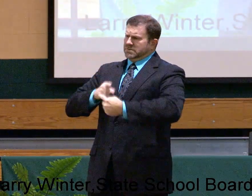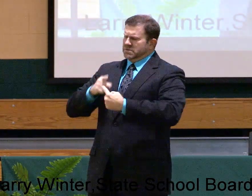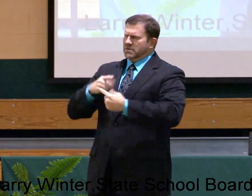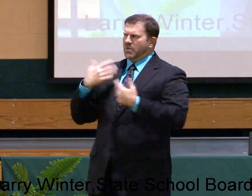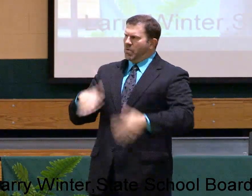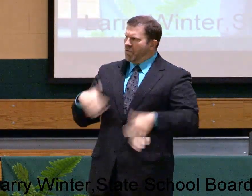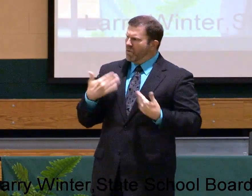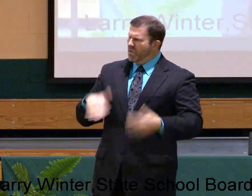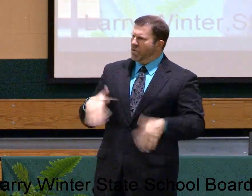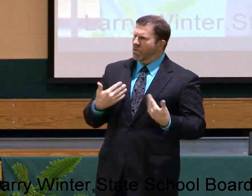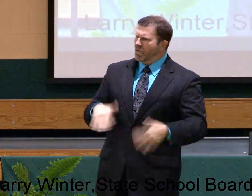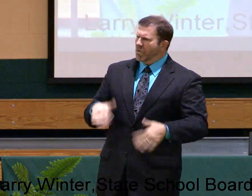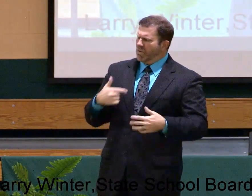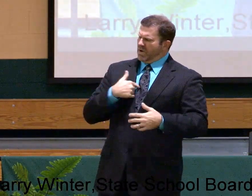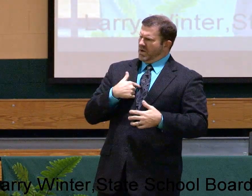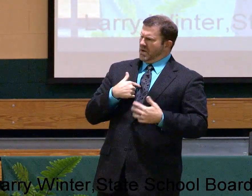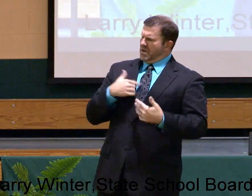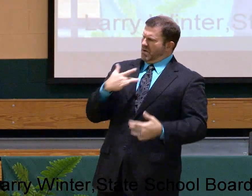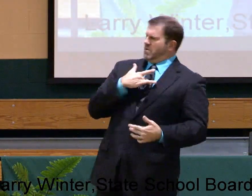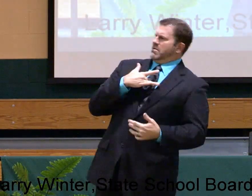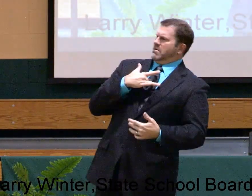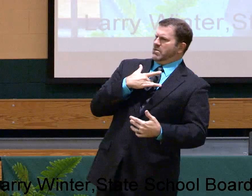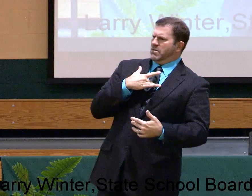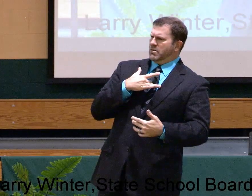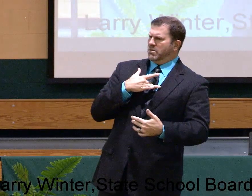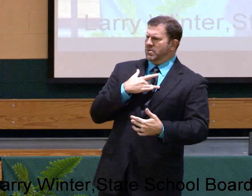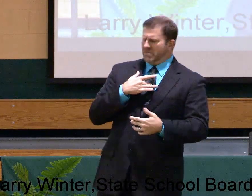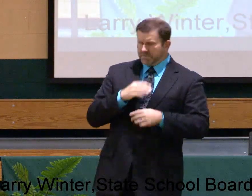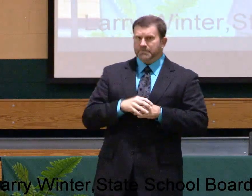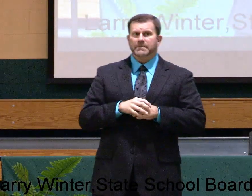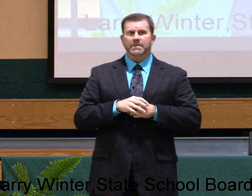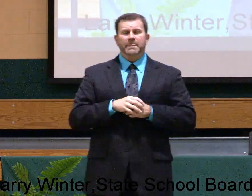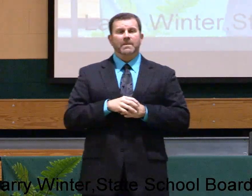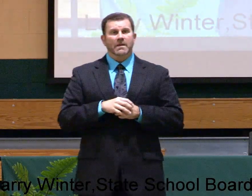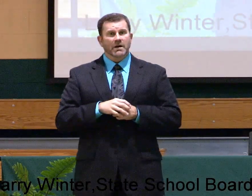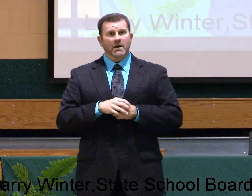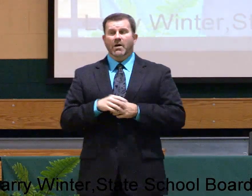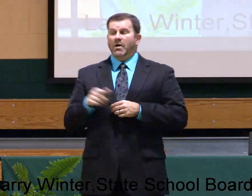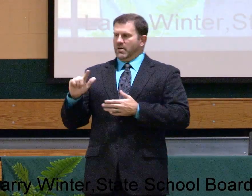And then I see the things that they do after they leave GSD,